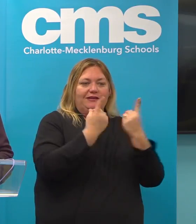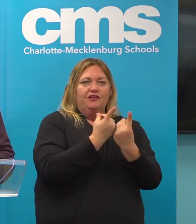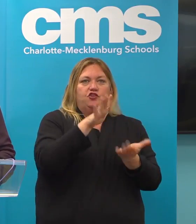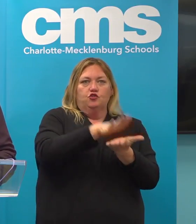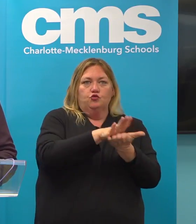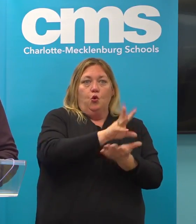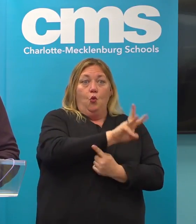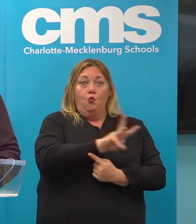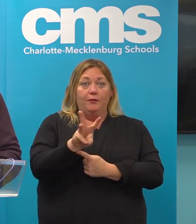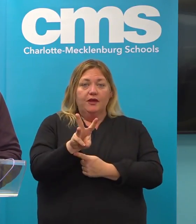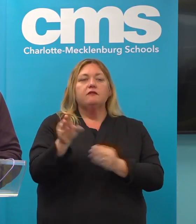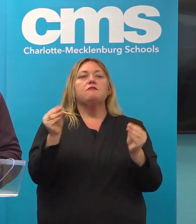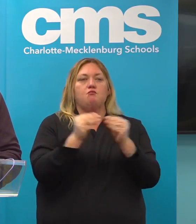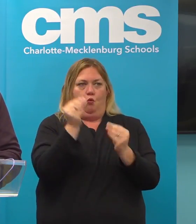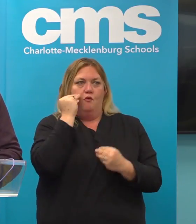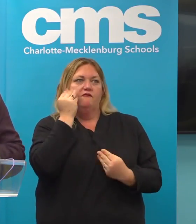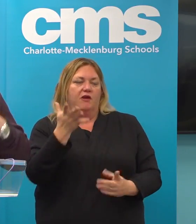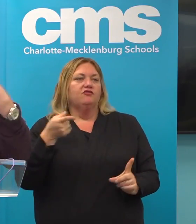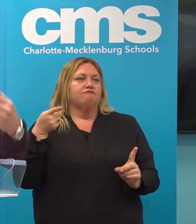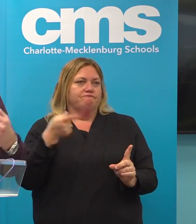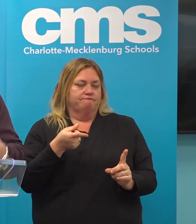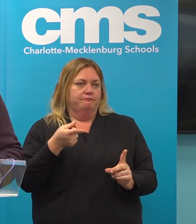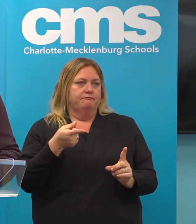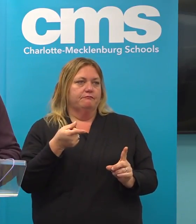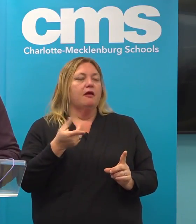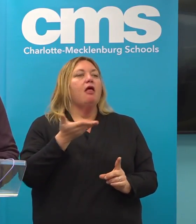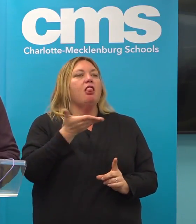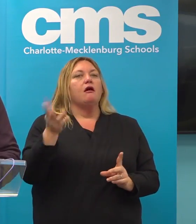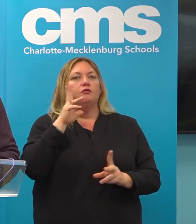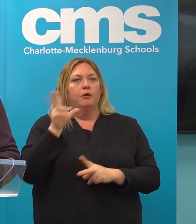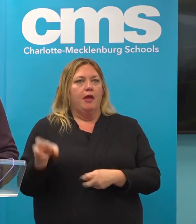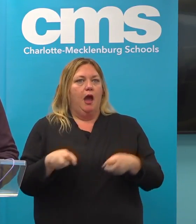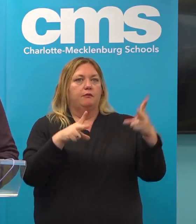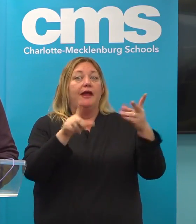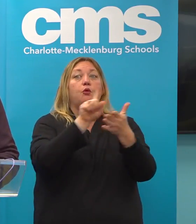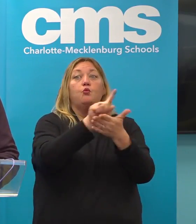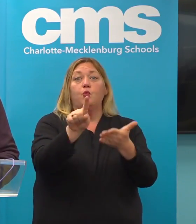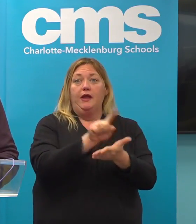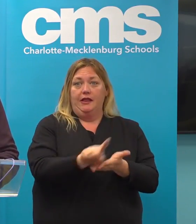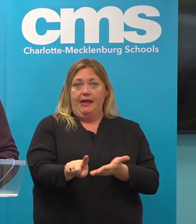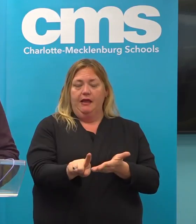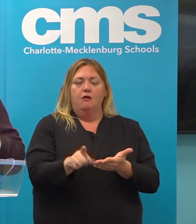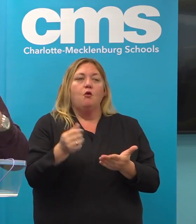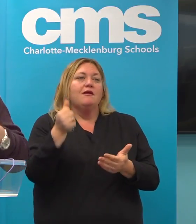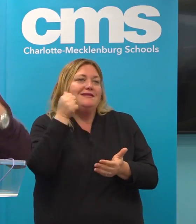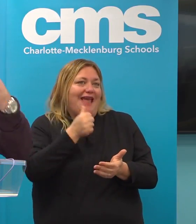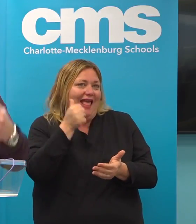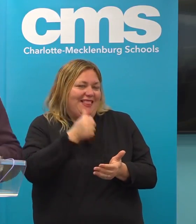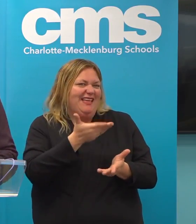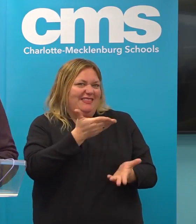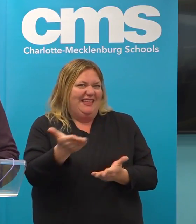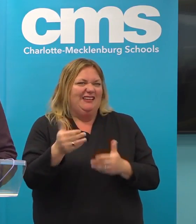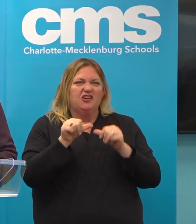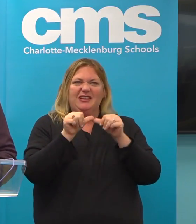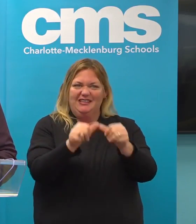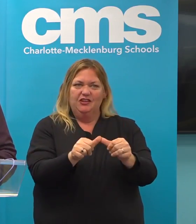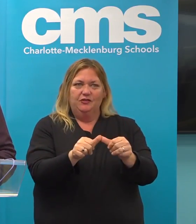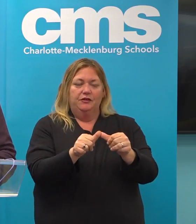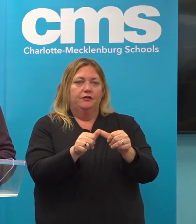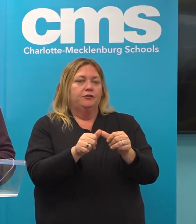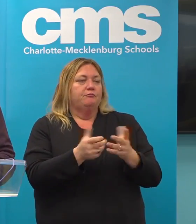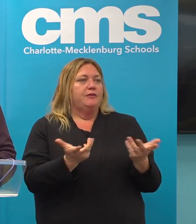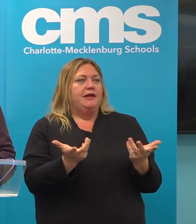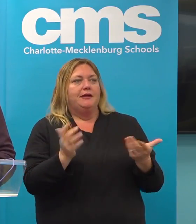school websites for more information. Those things will be updated weekly, if not daily, as things are continuing to be